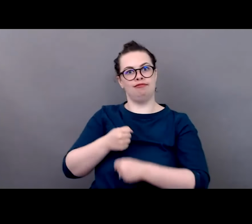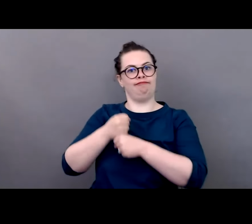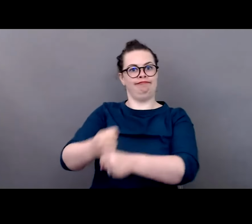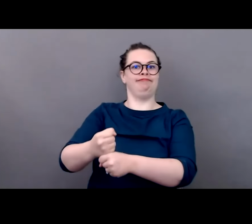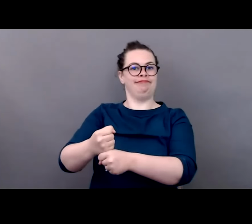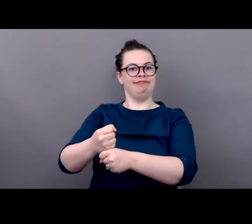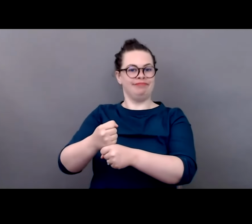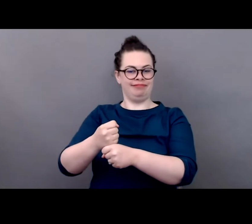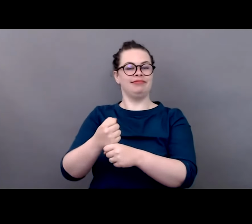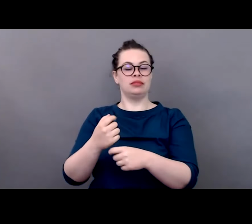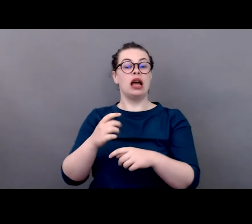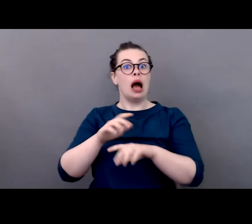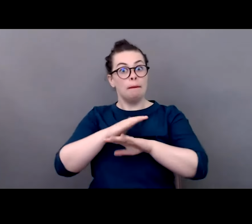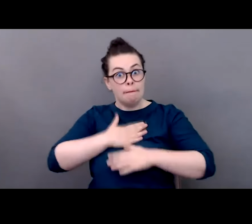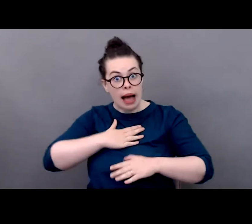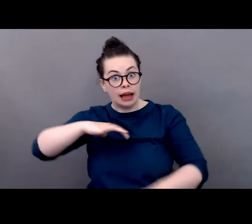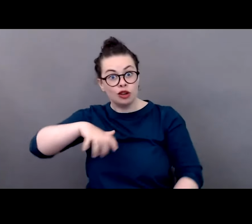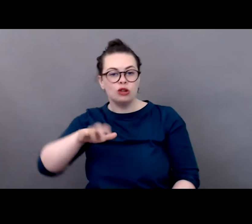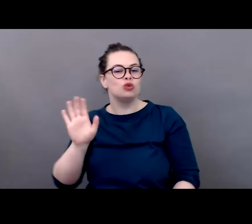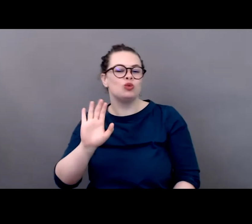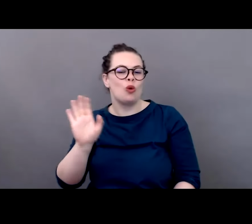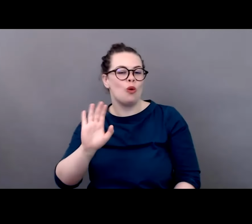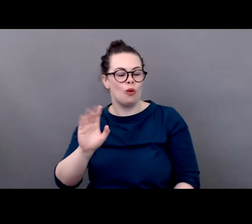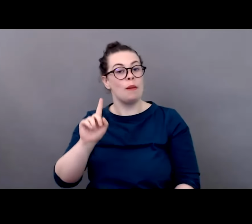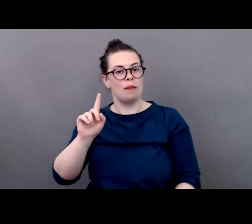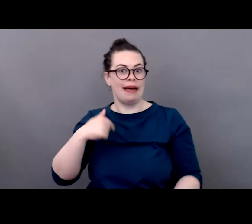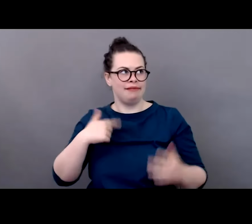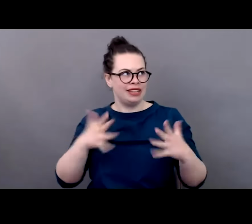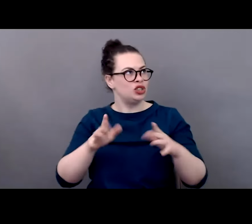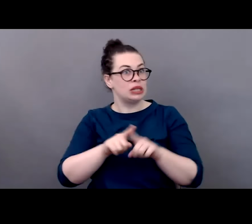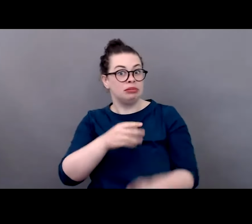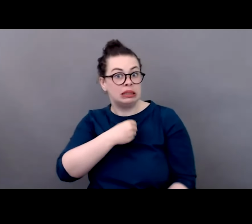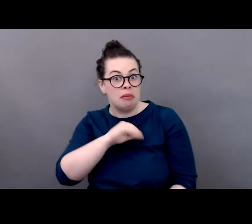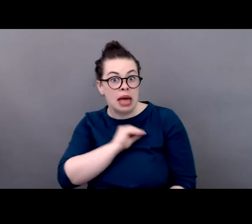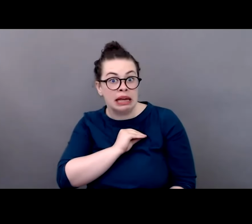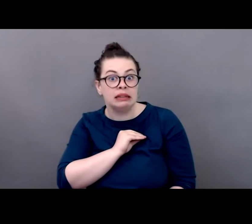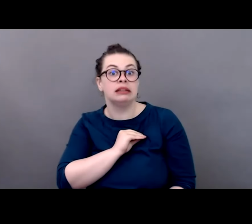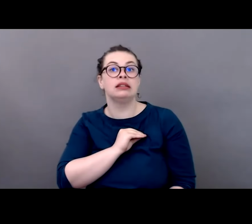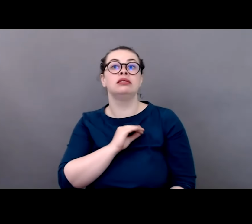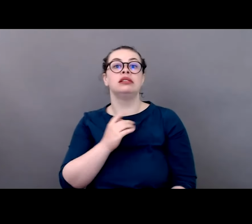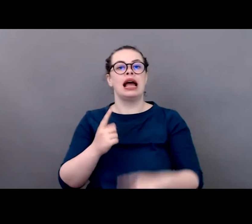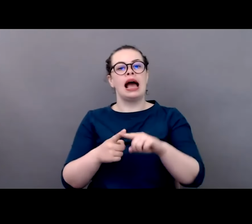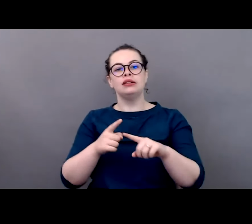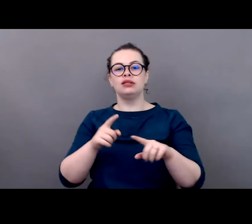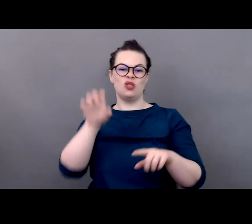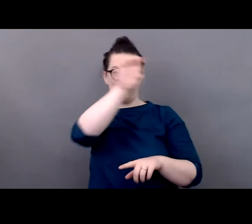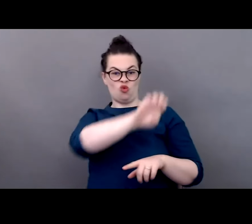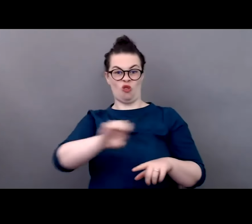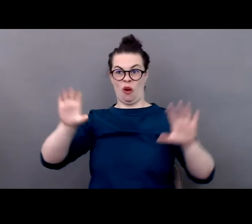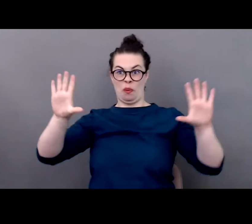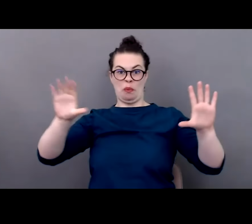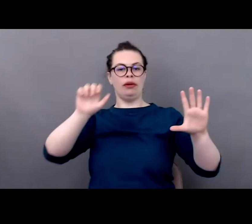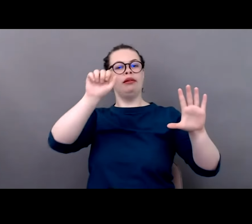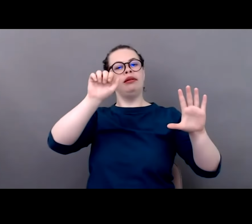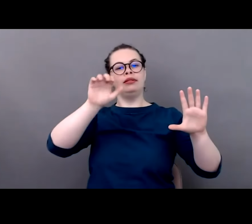country rapporteur, but I also was a country rapporteur for Spain and a Southwestern Europe country, and actually